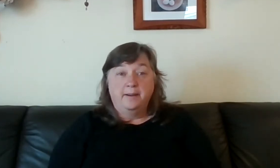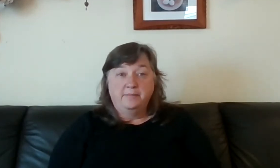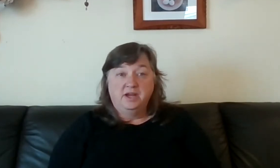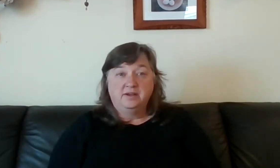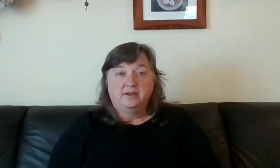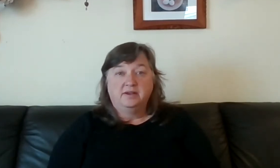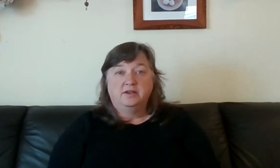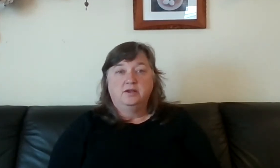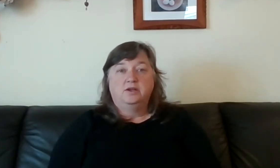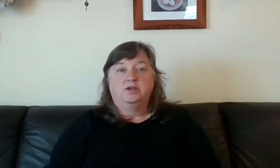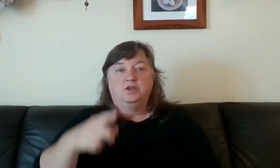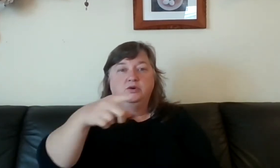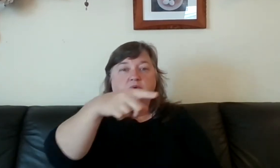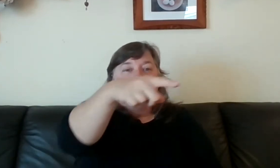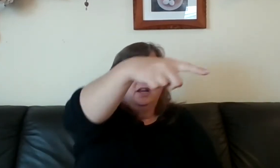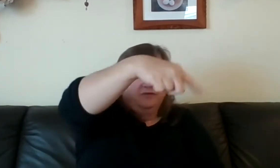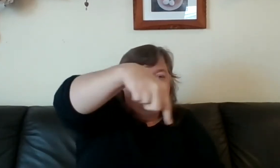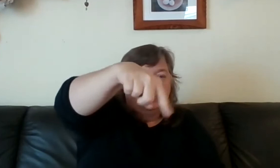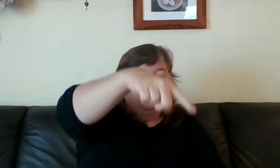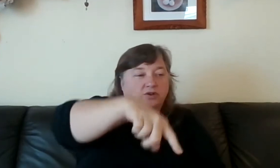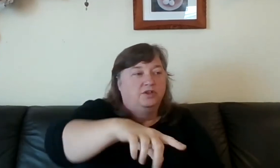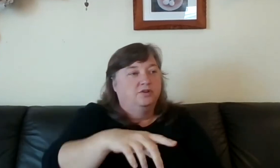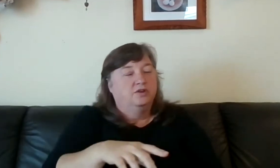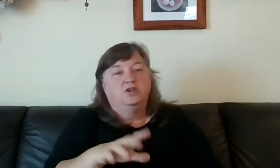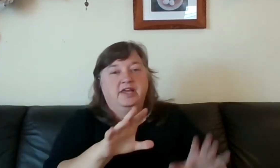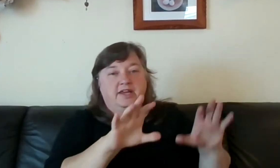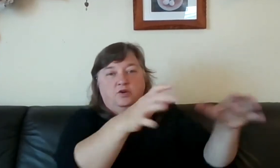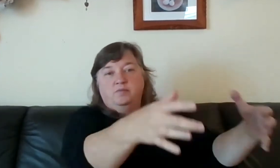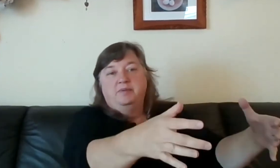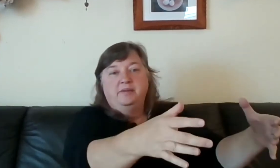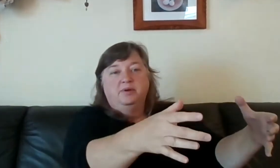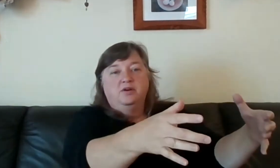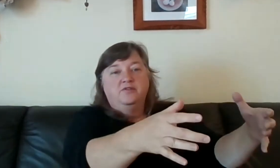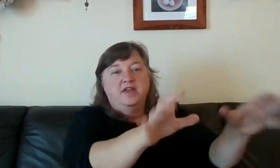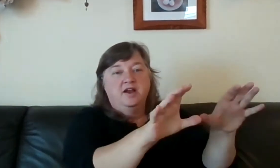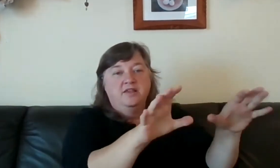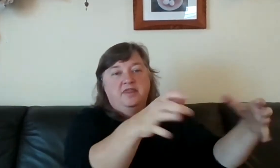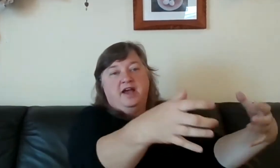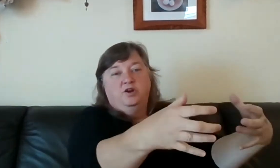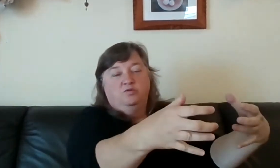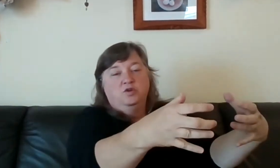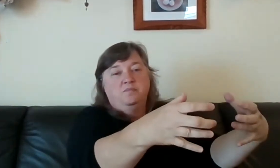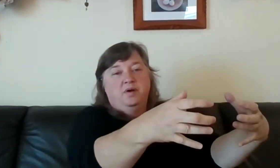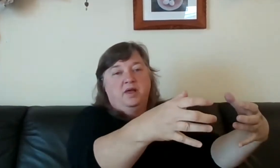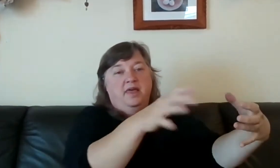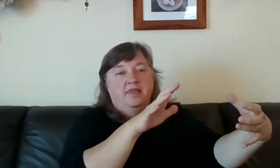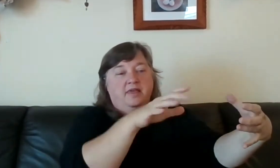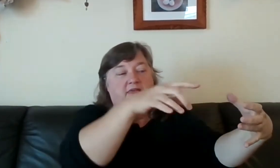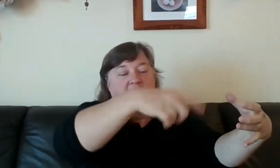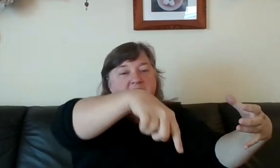Them, you would kind of encircle. You're looking at a group of people over there. That group,